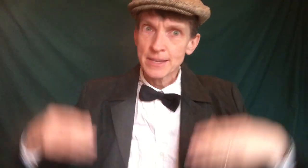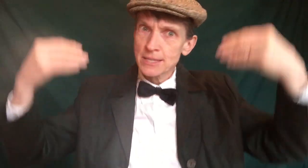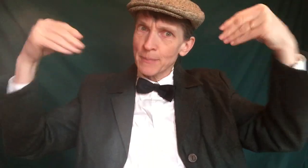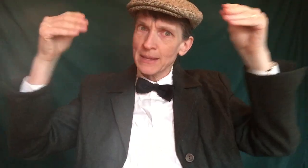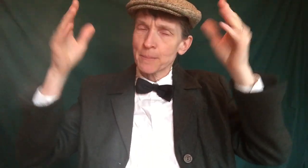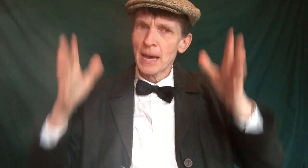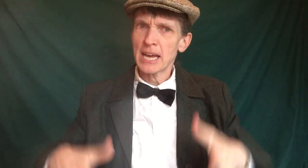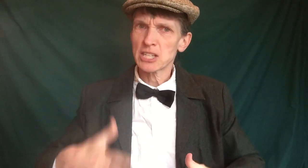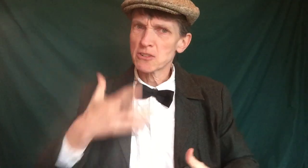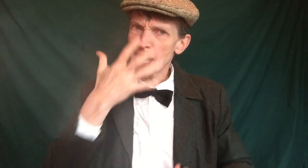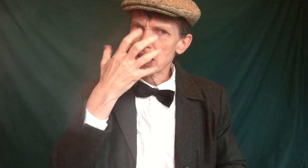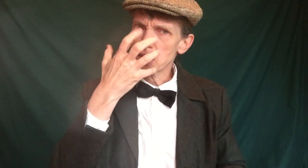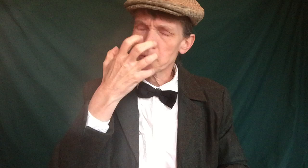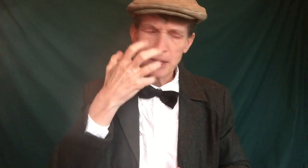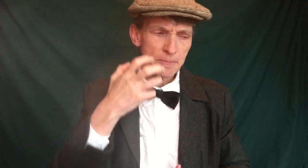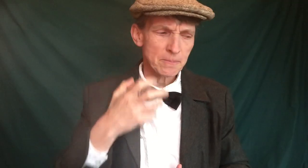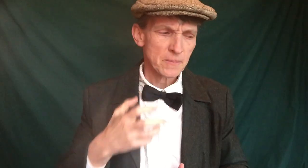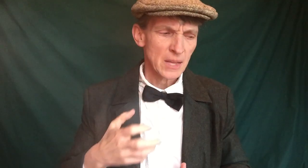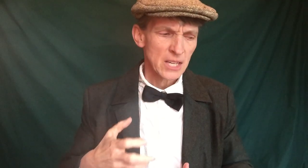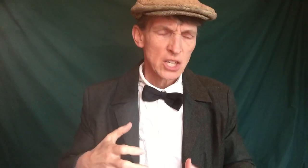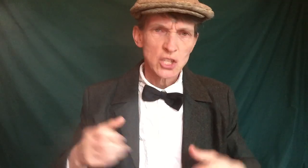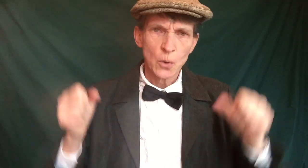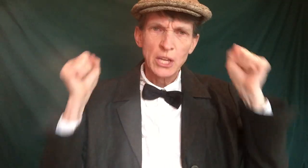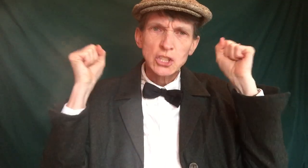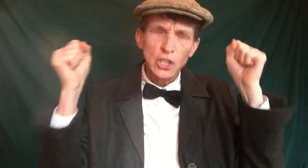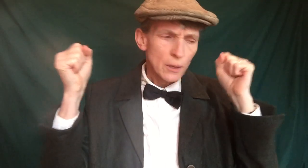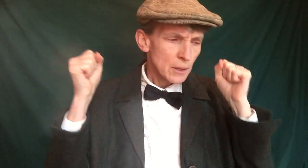This made the peddler angry. So